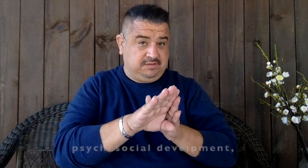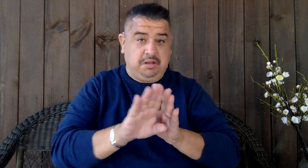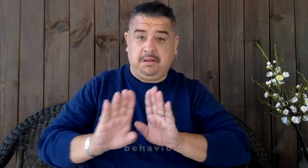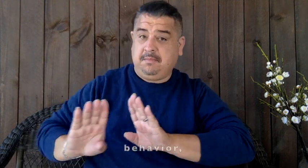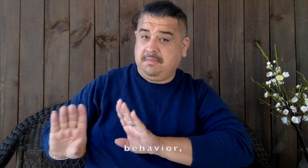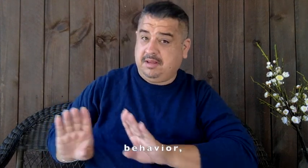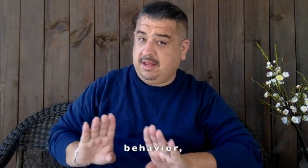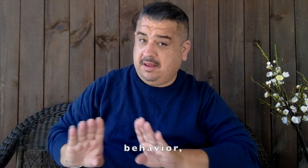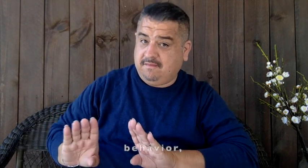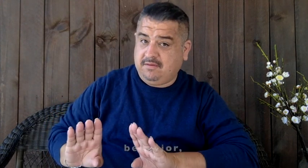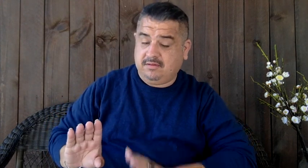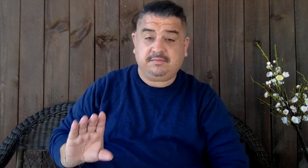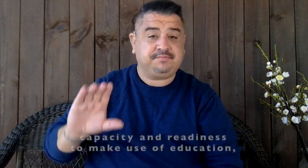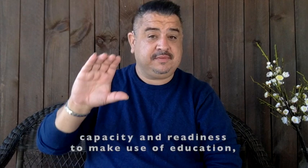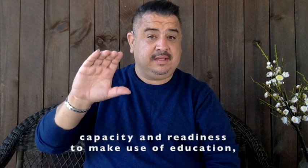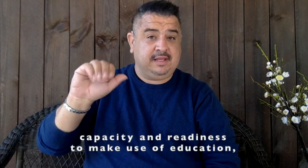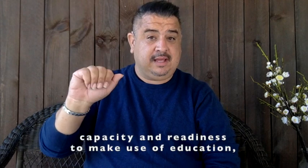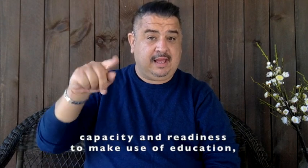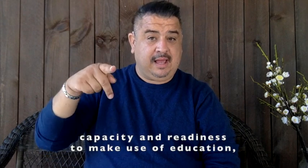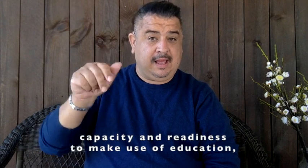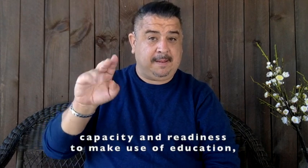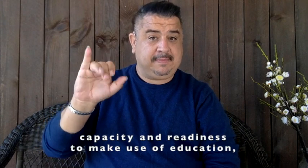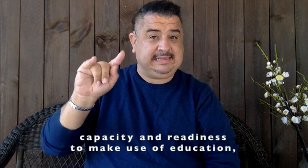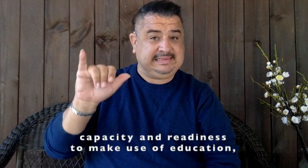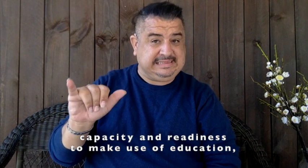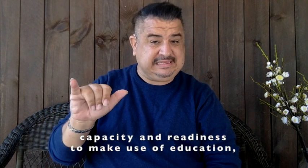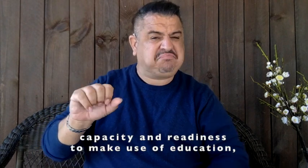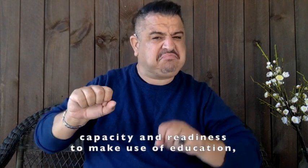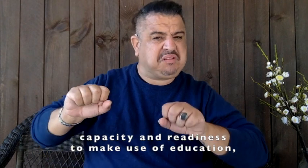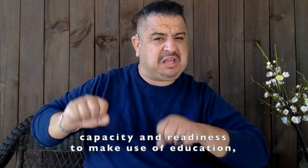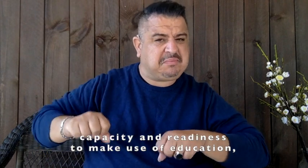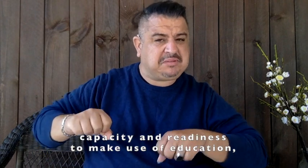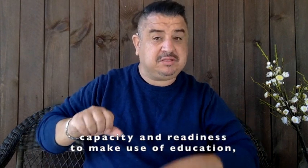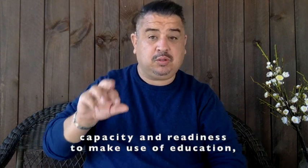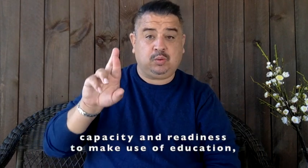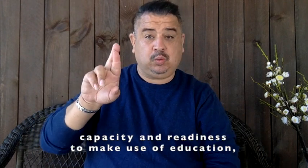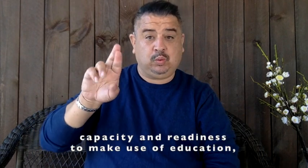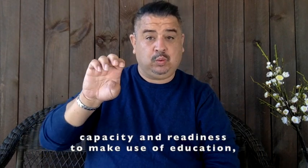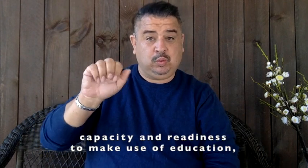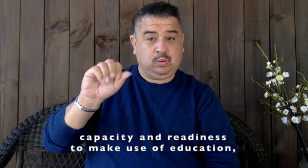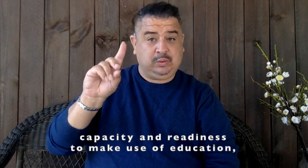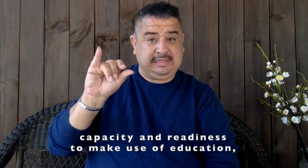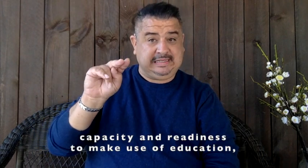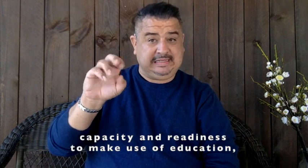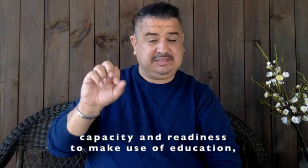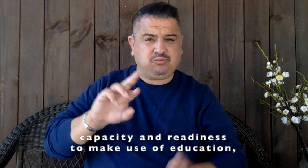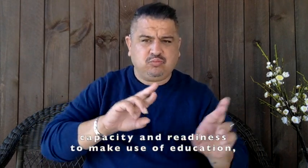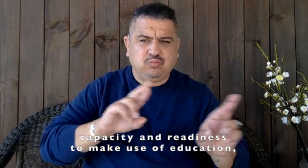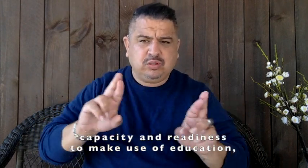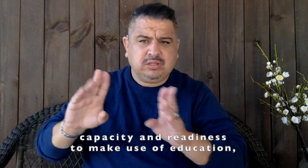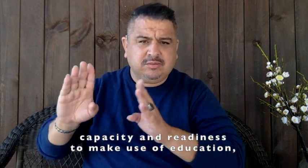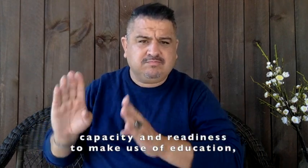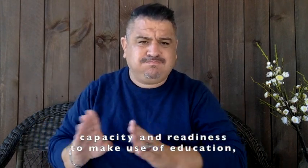development, behavior, capacity, and readiness to use of education.